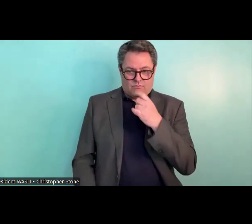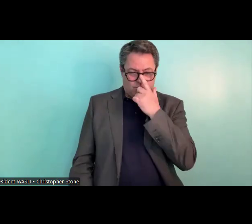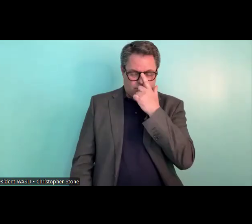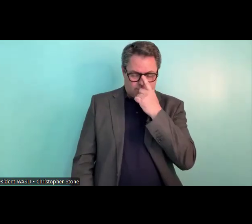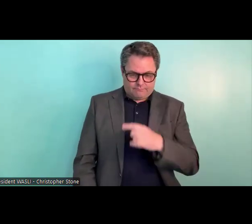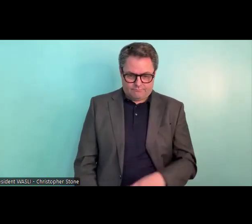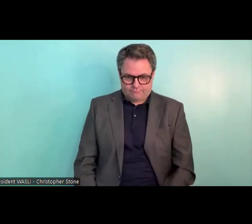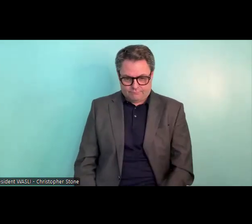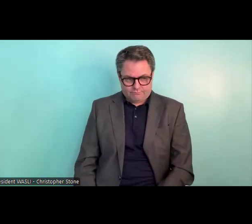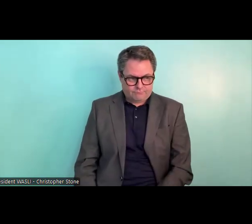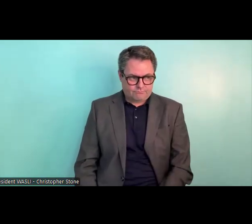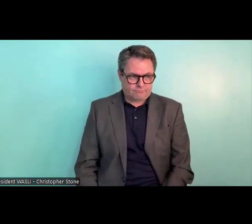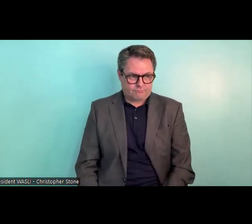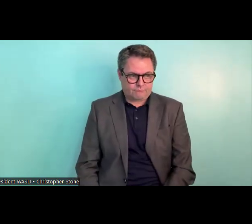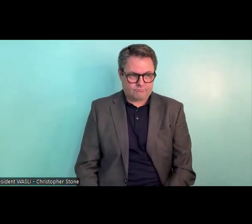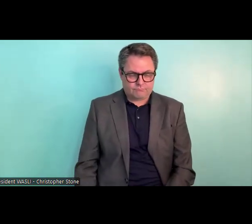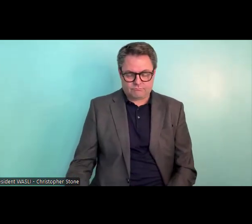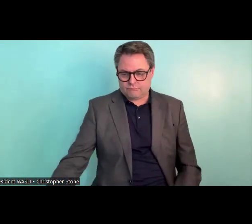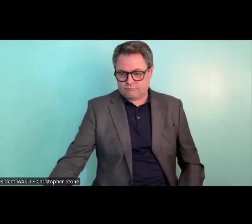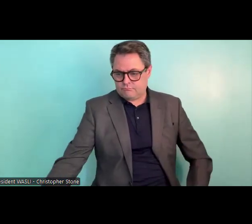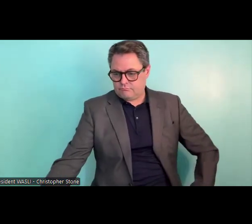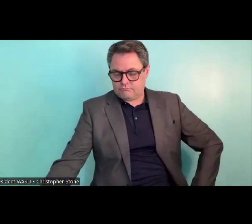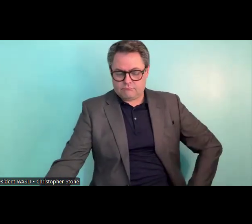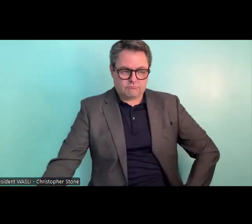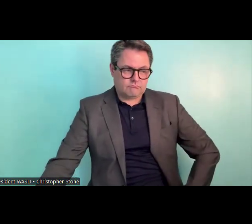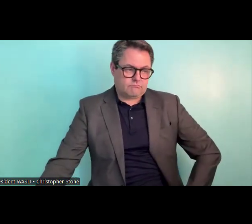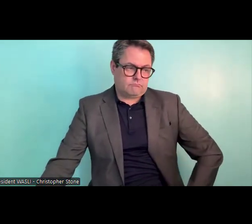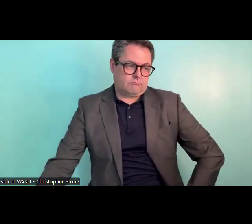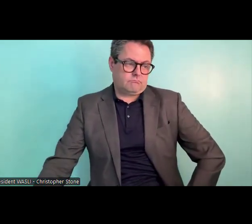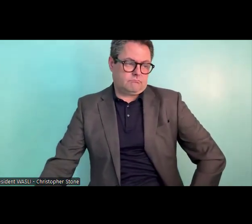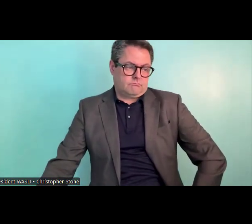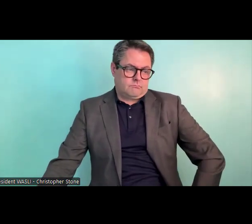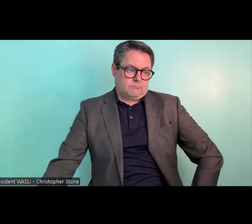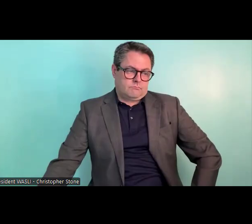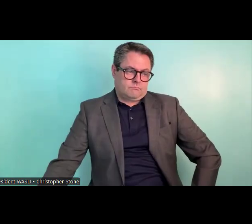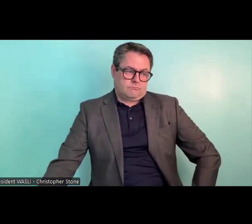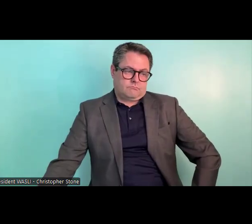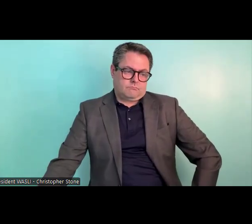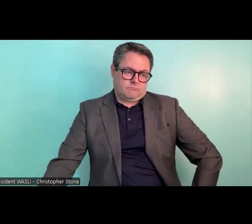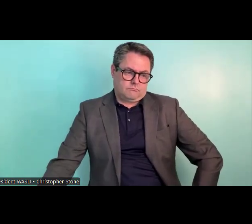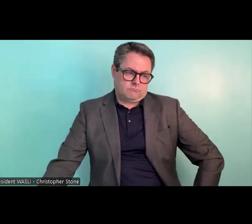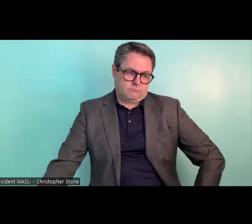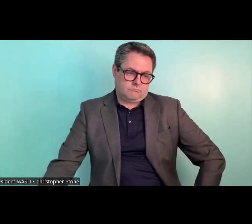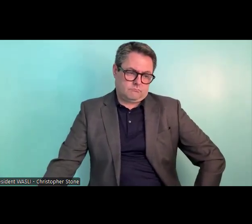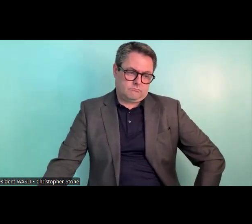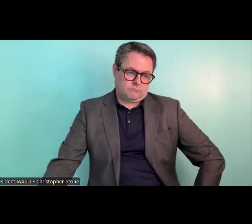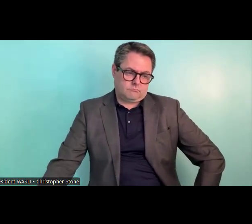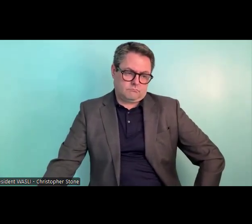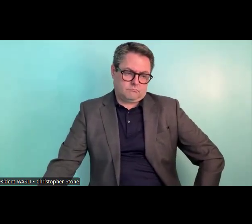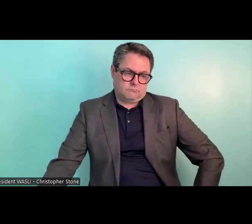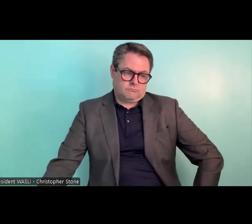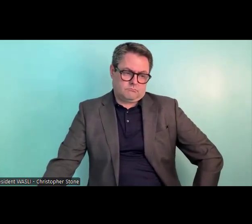If you aren't in the chat and you think you should be, can you please say no in the main chat so that we know you need to be added?